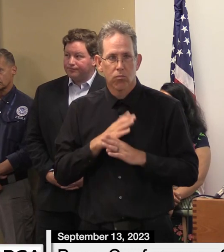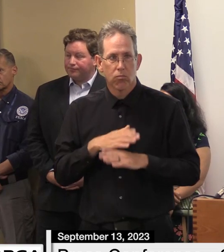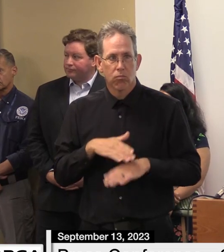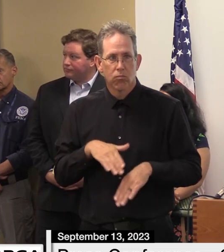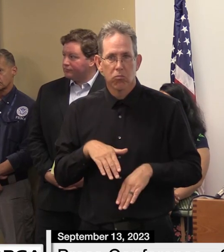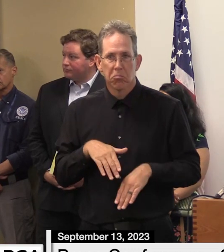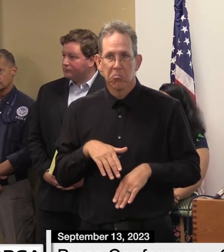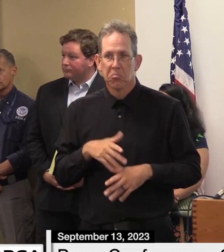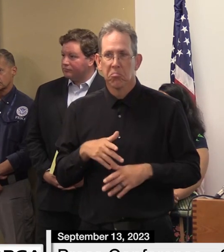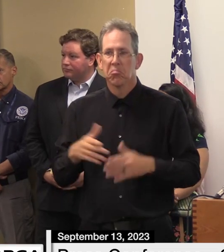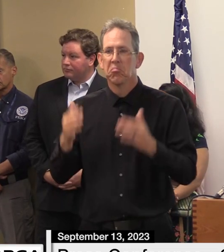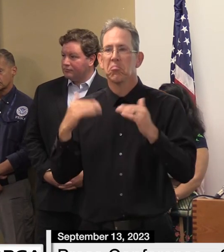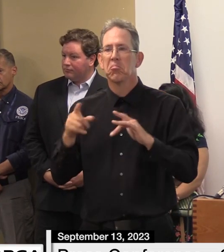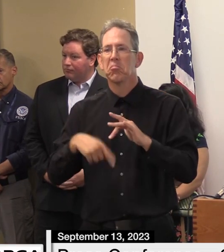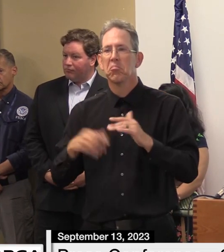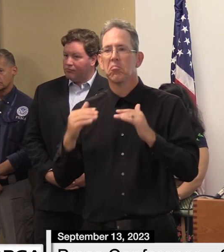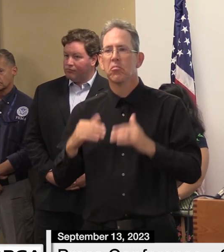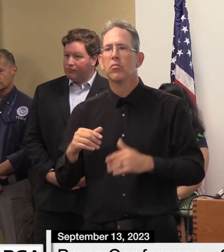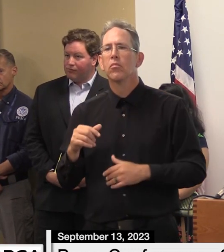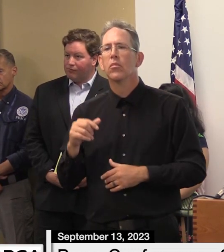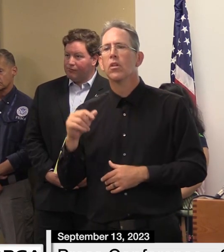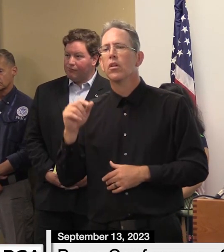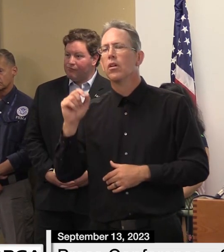Chris Roy, Newport Daily Express.